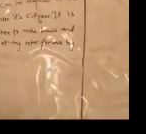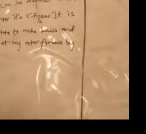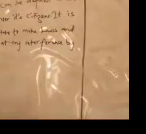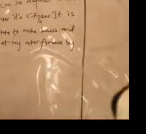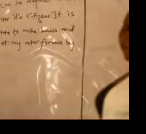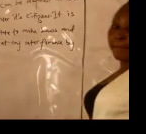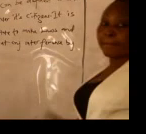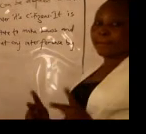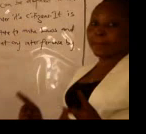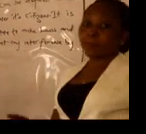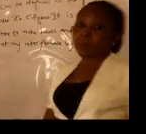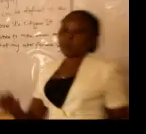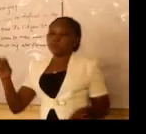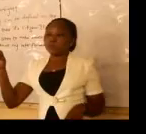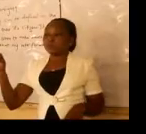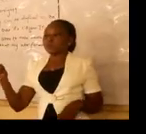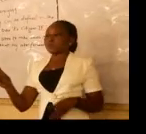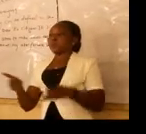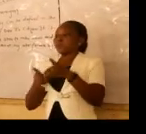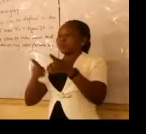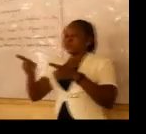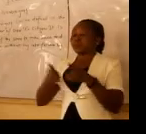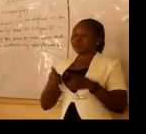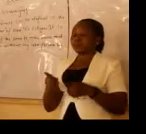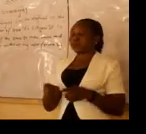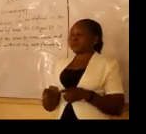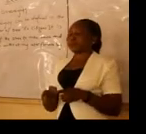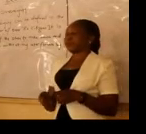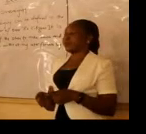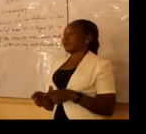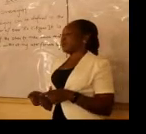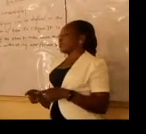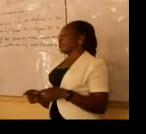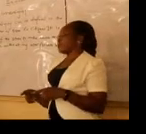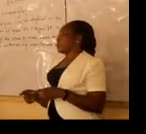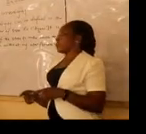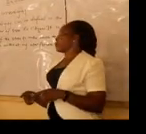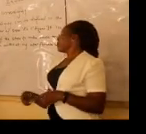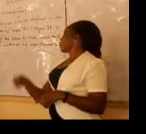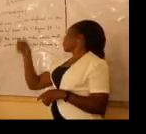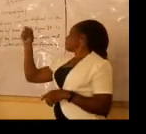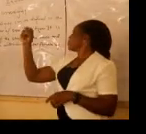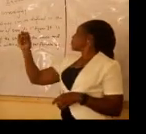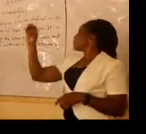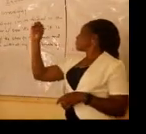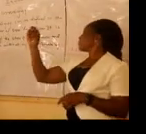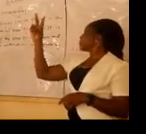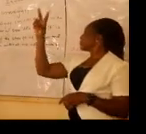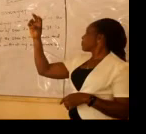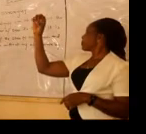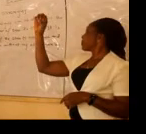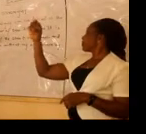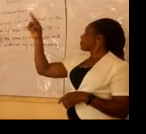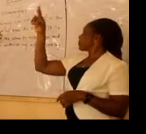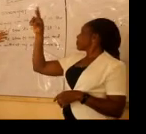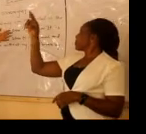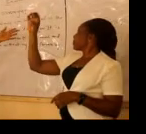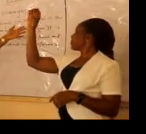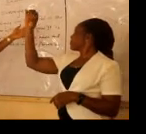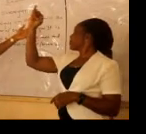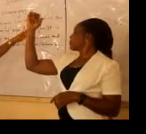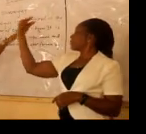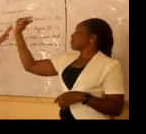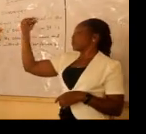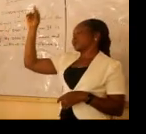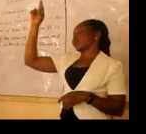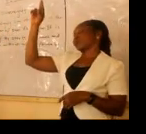Okay, so define sovereignty. And the definition of sovereignty is written on the board as sovereignty can be